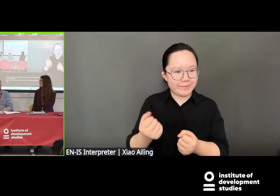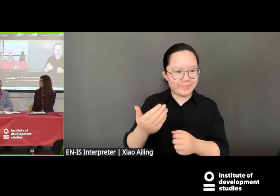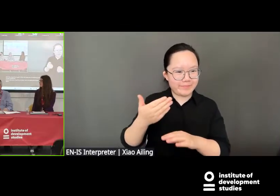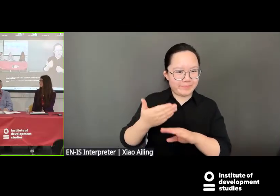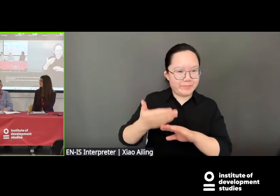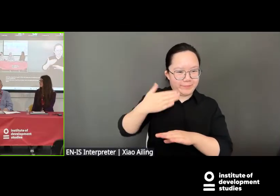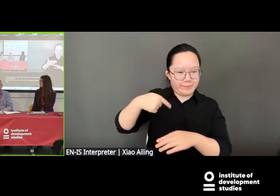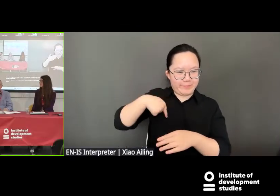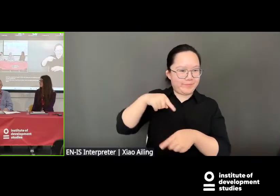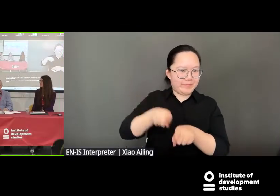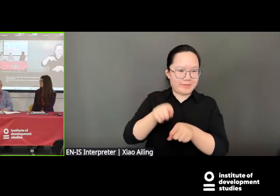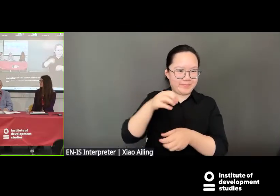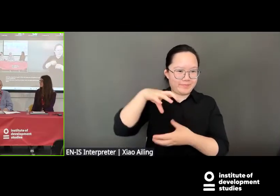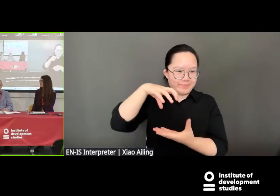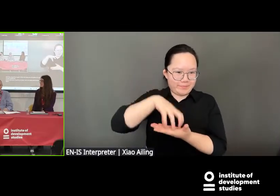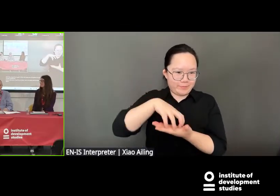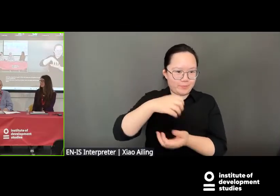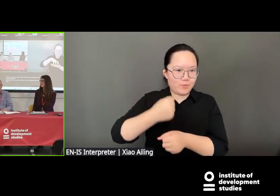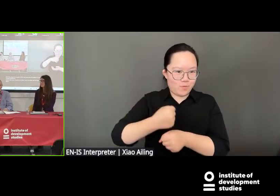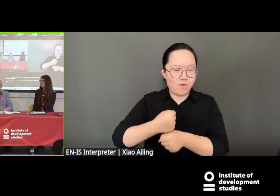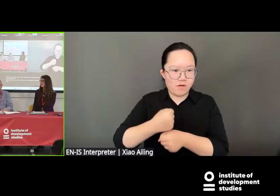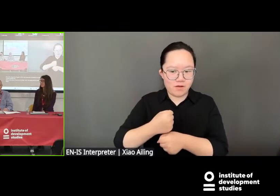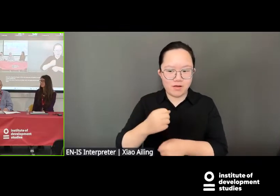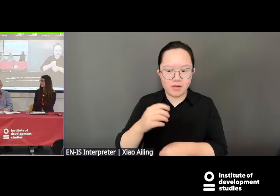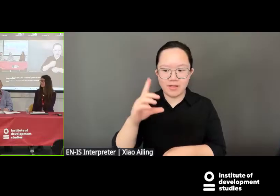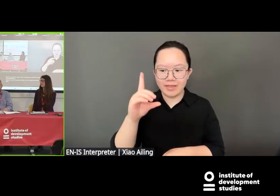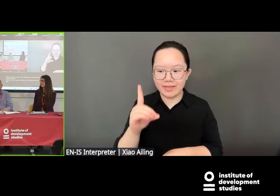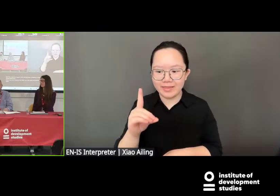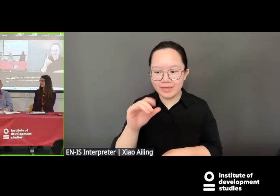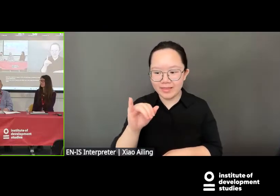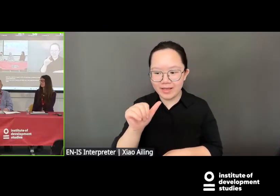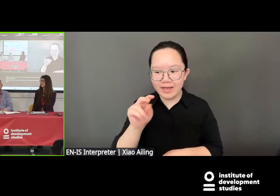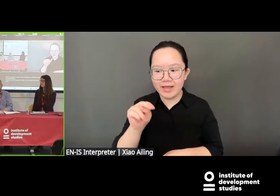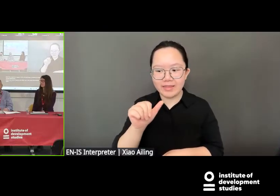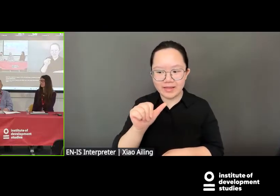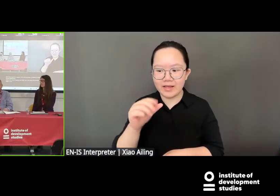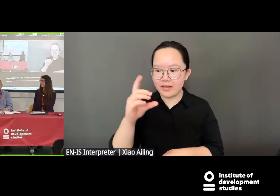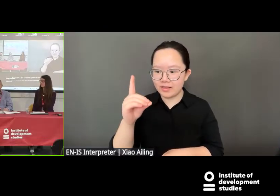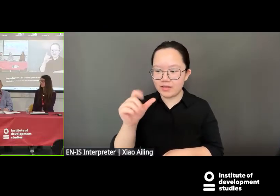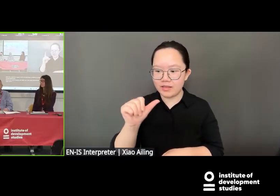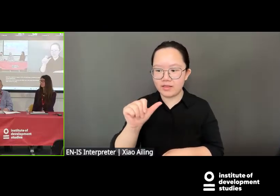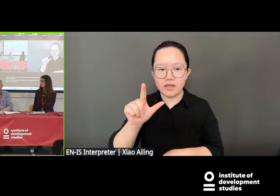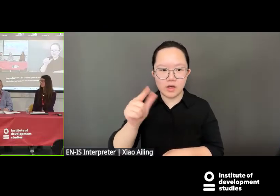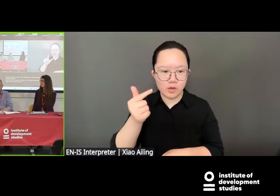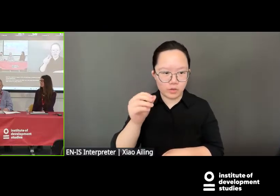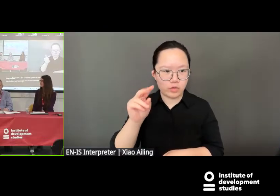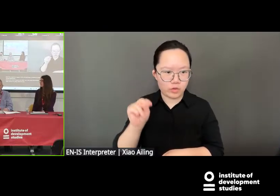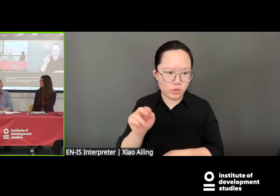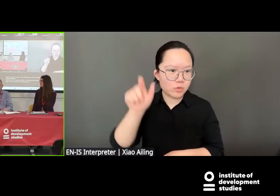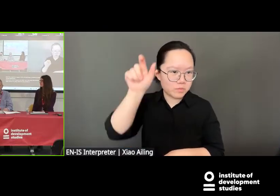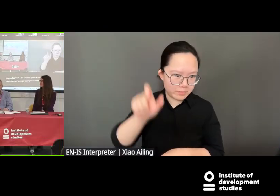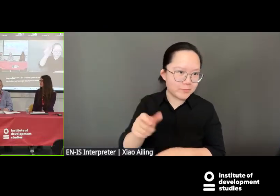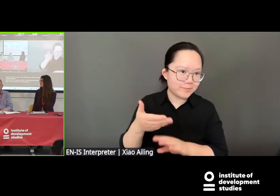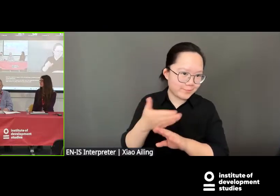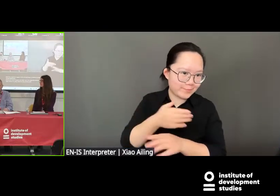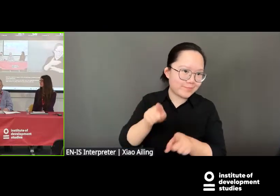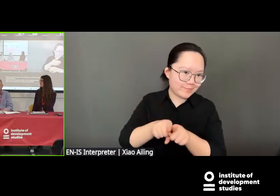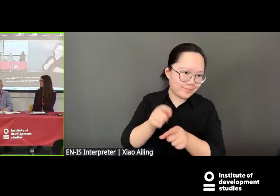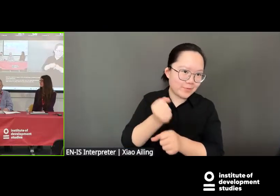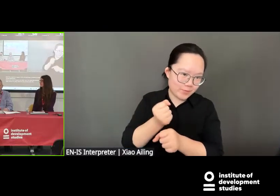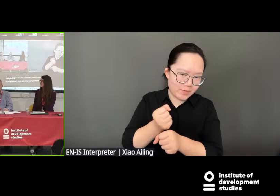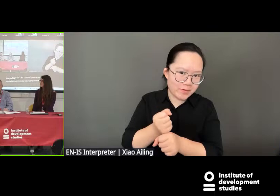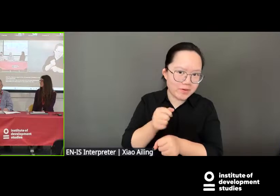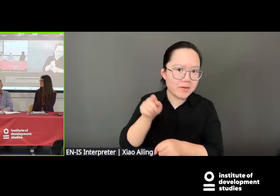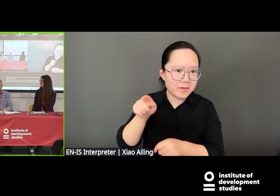really should be here instead of me, because this was something that she very much embodied and worked on and held close. I really hope she's online. She's